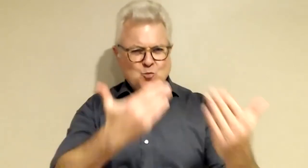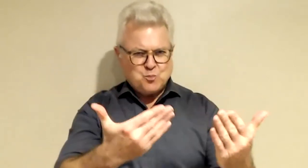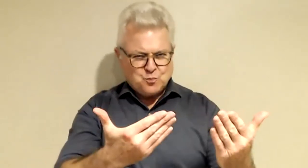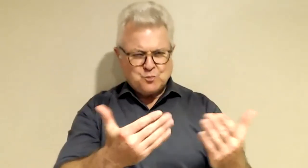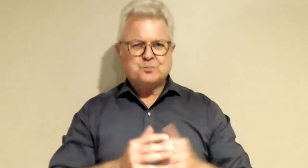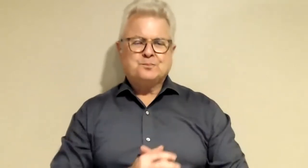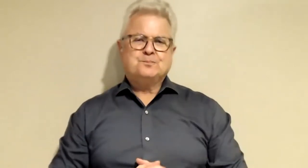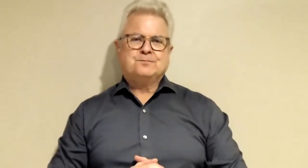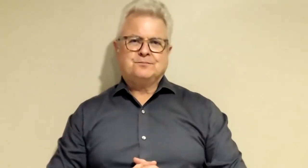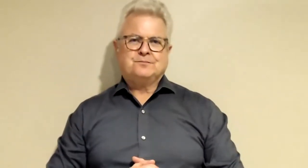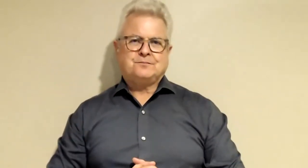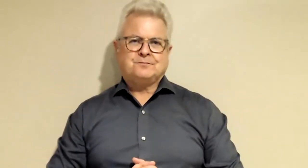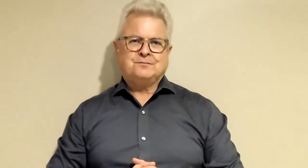Again, I want to thank each and every one of you.